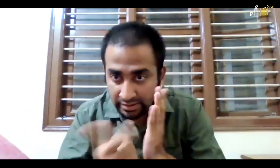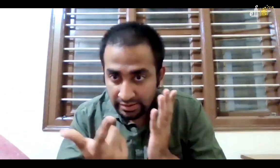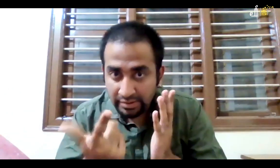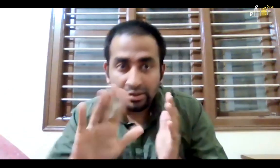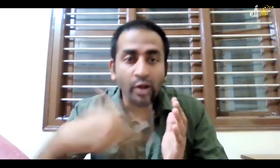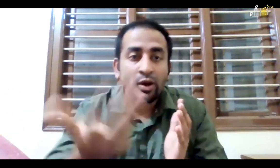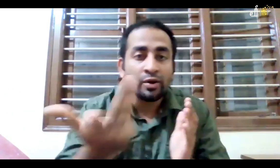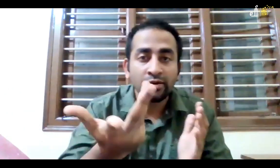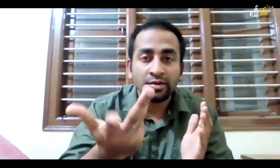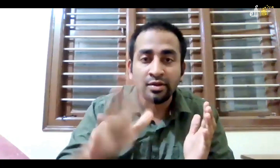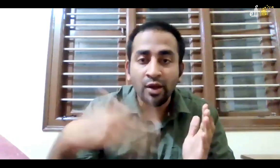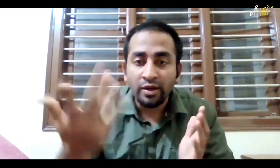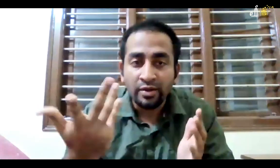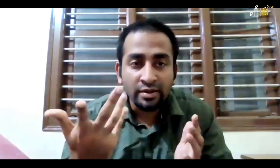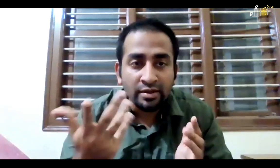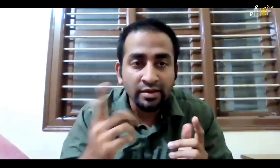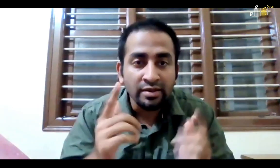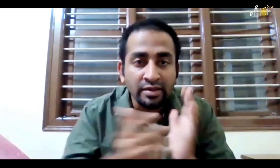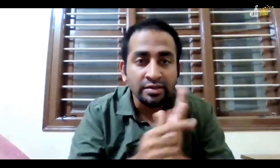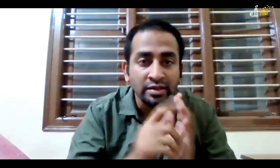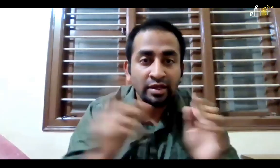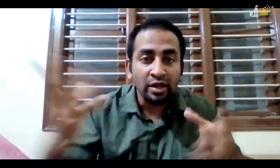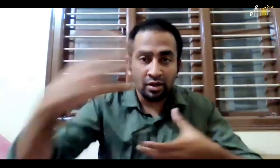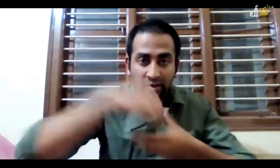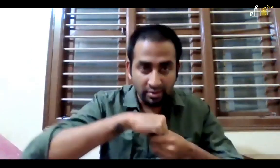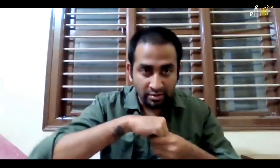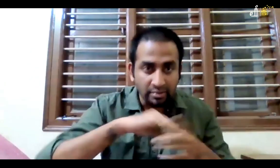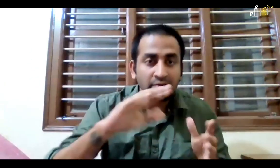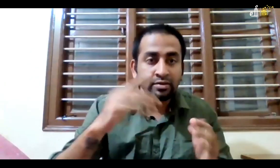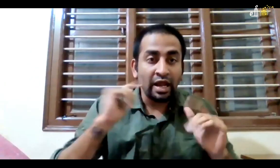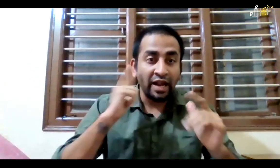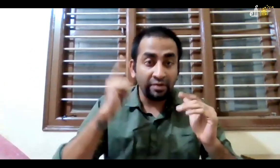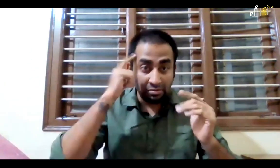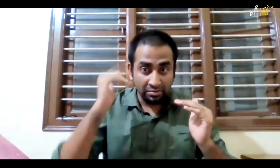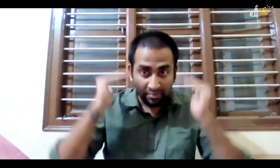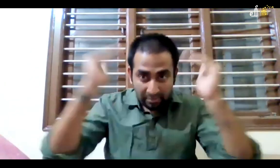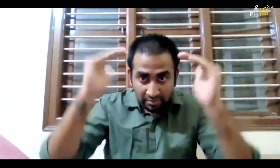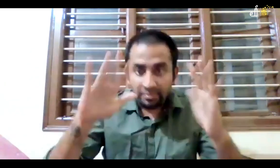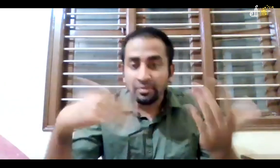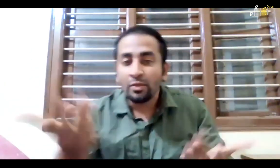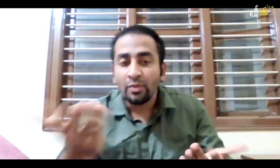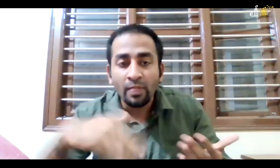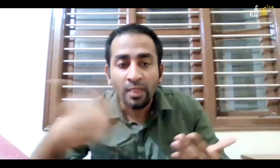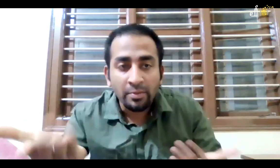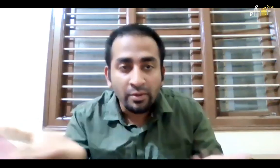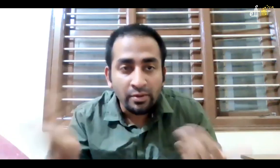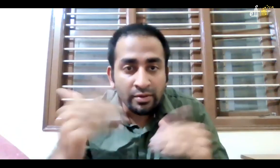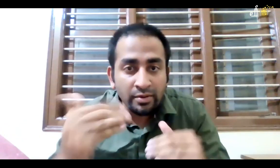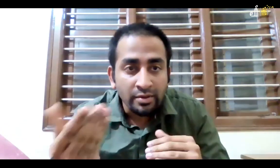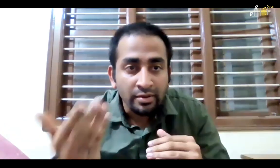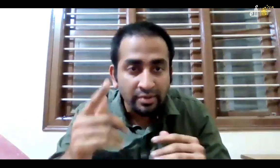Why do we need deaf role models? Okay, to understand more skilled. What is deaf role models? Okay, skills.